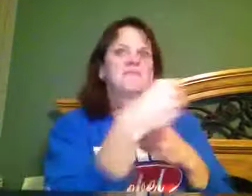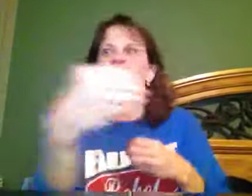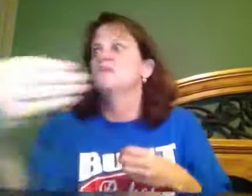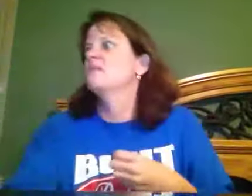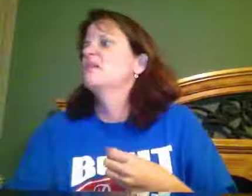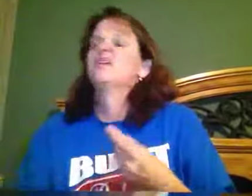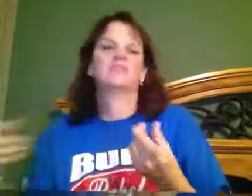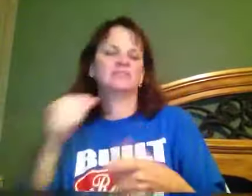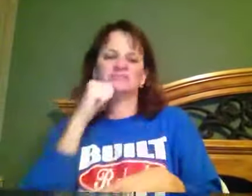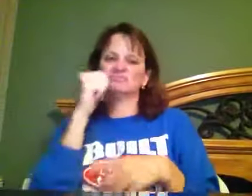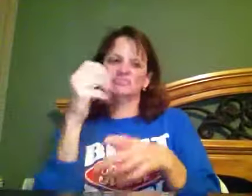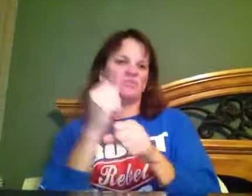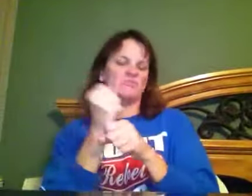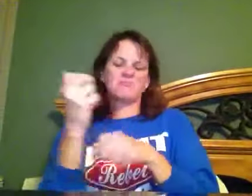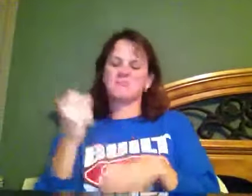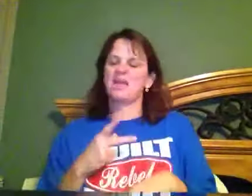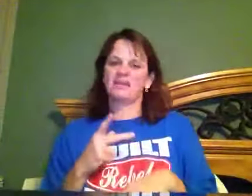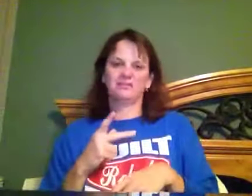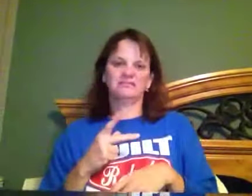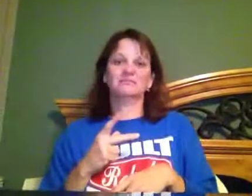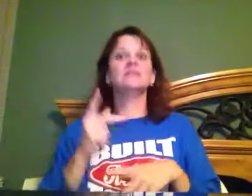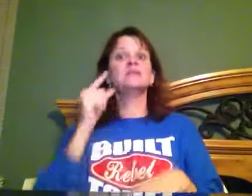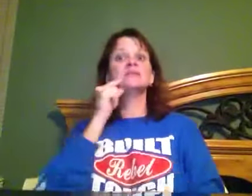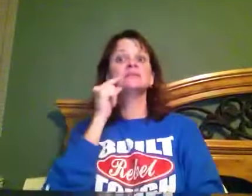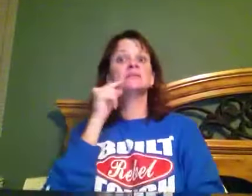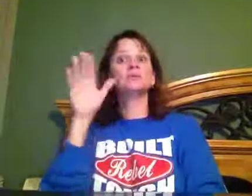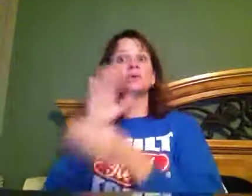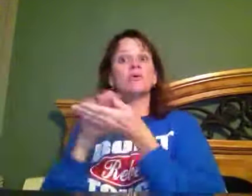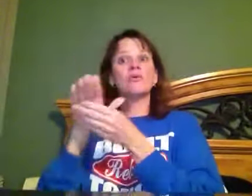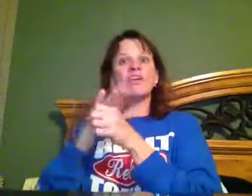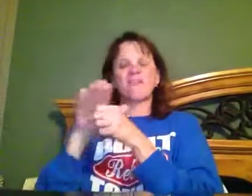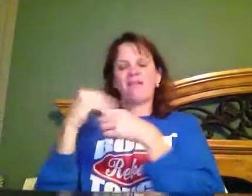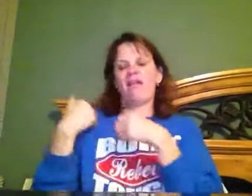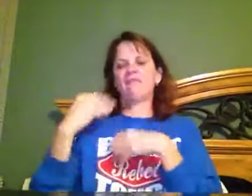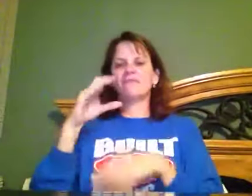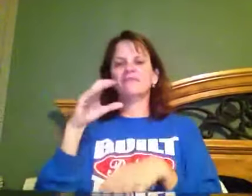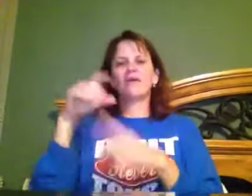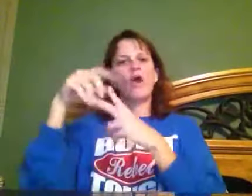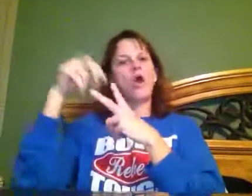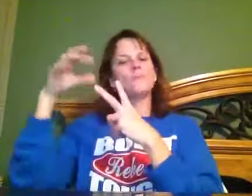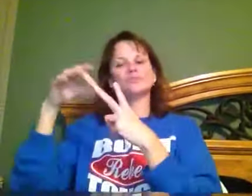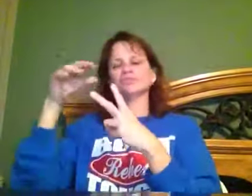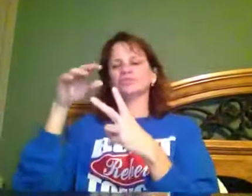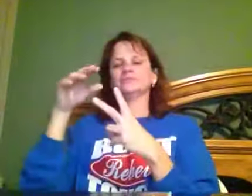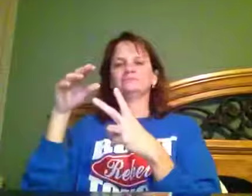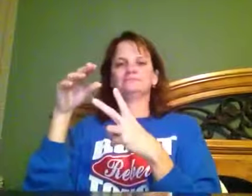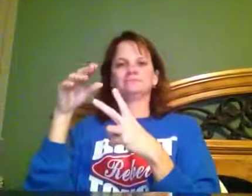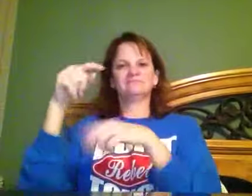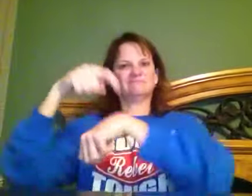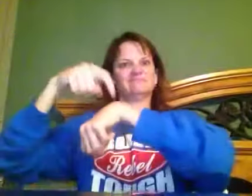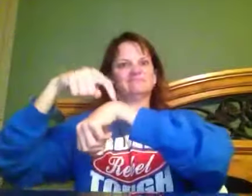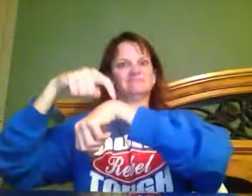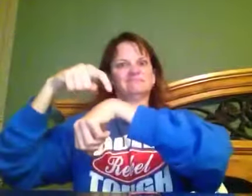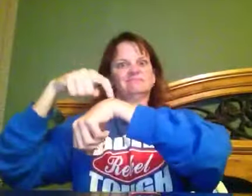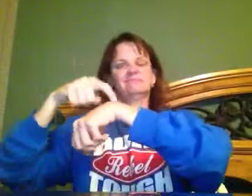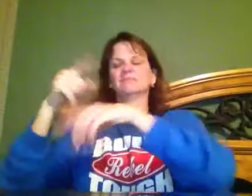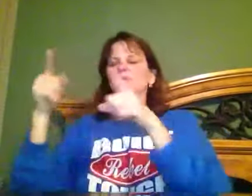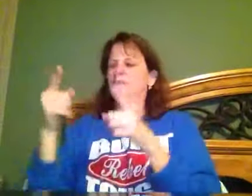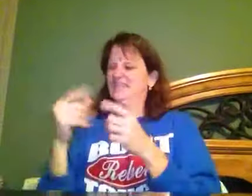San Antonio, a popular thing to do is called an option period. This is where you pay the seller a small amount of money that you do not get back.